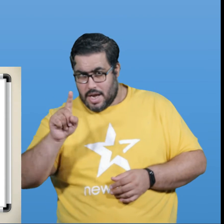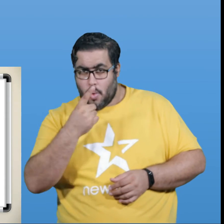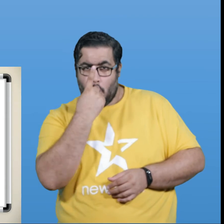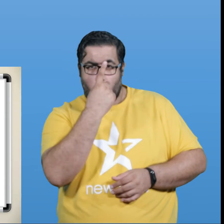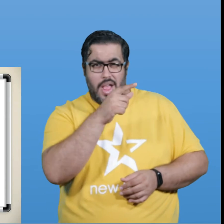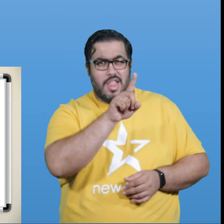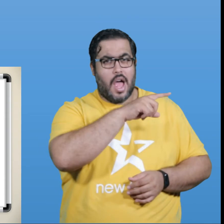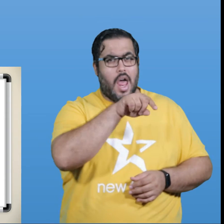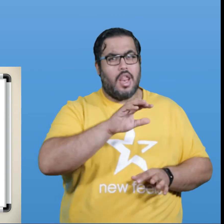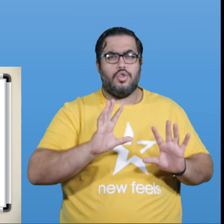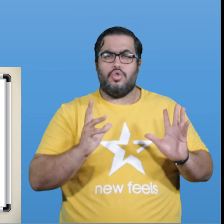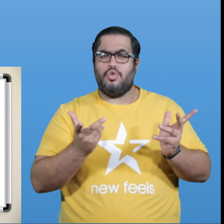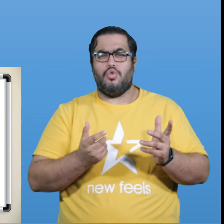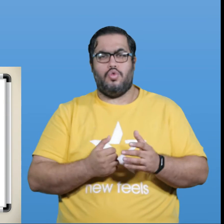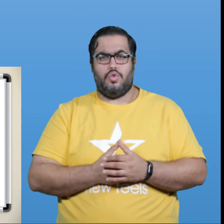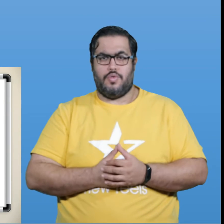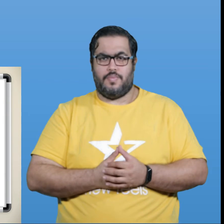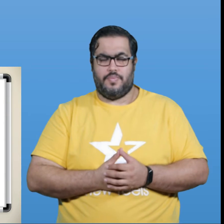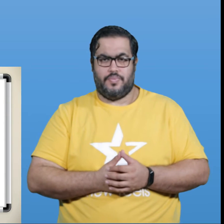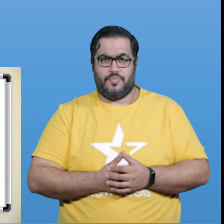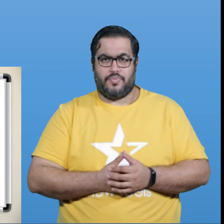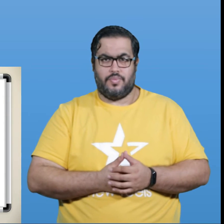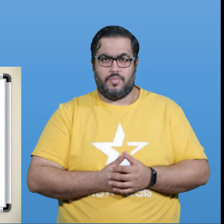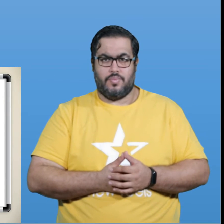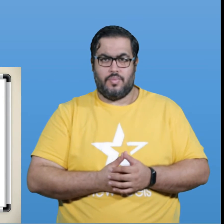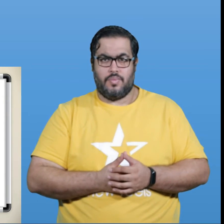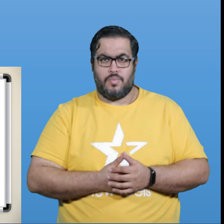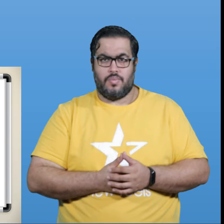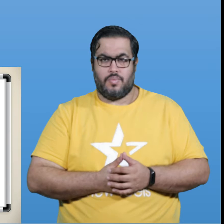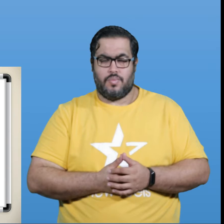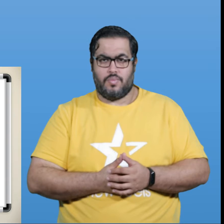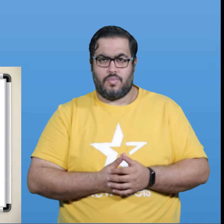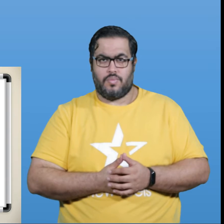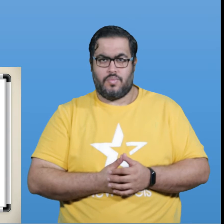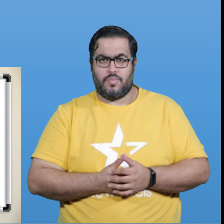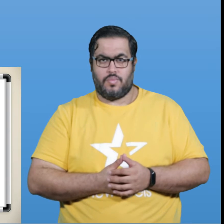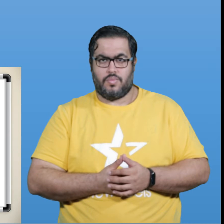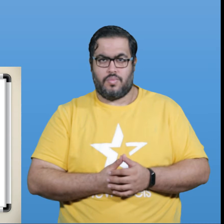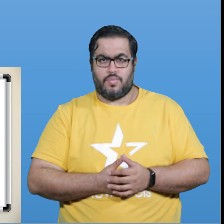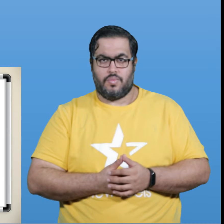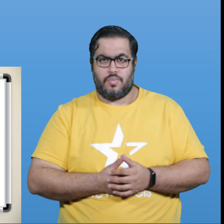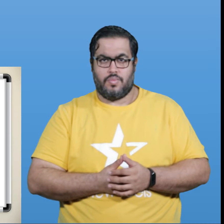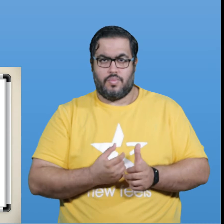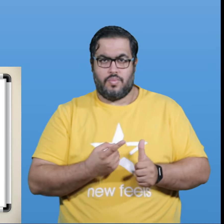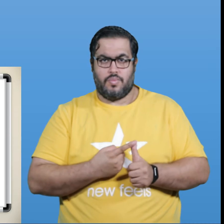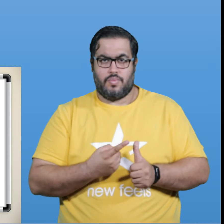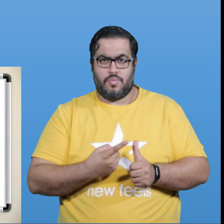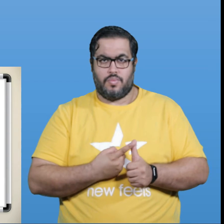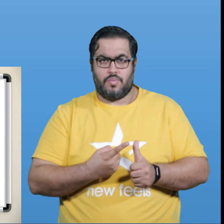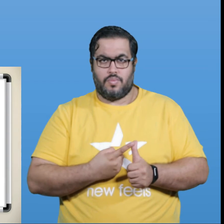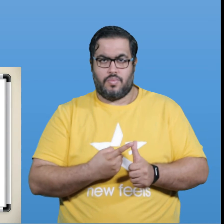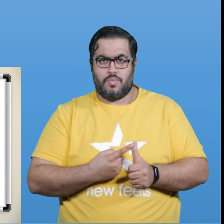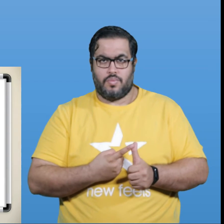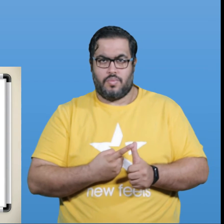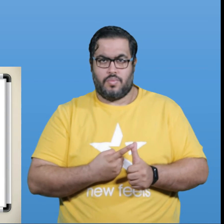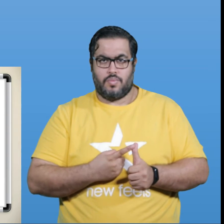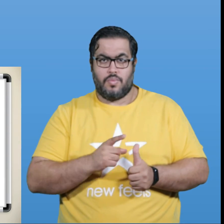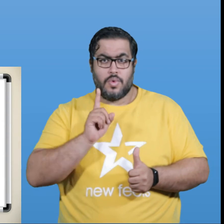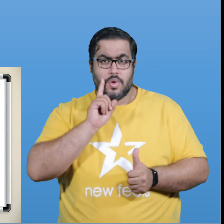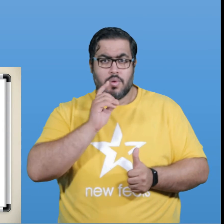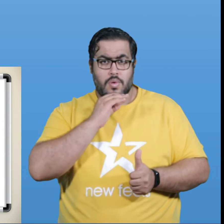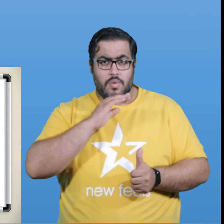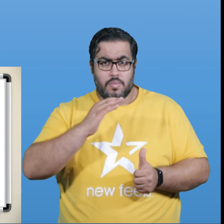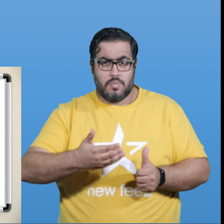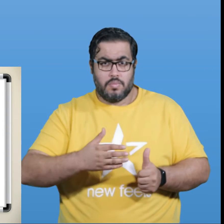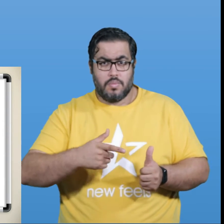are true and correct, except for one false information. We want that false information. We have the expectant parents received